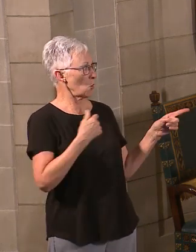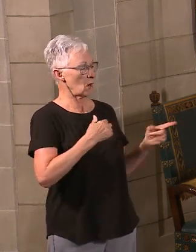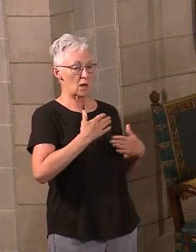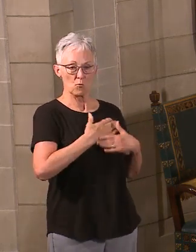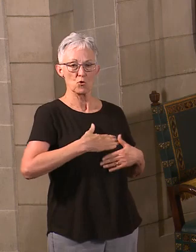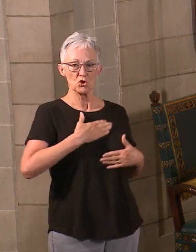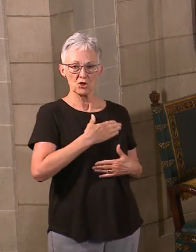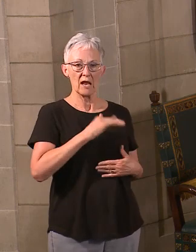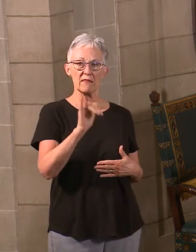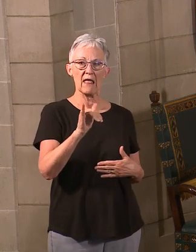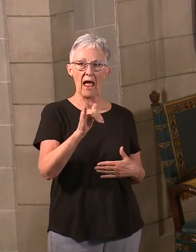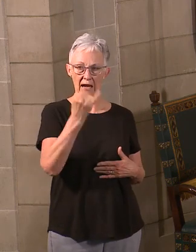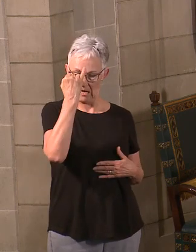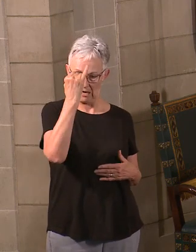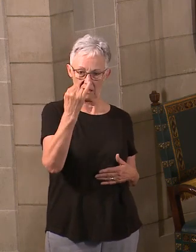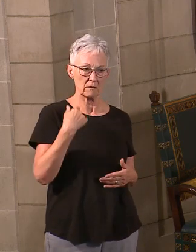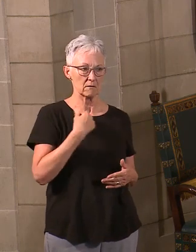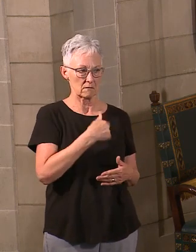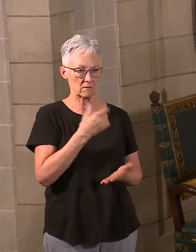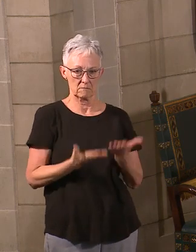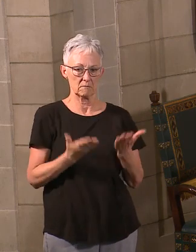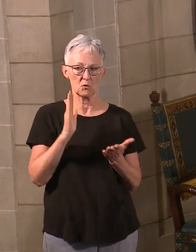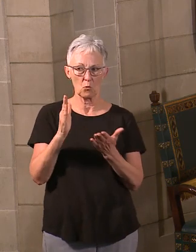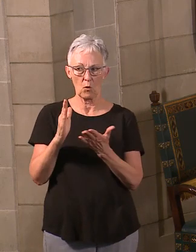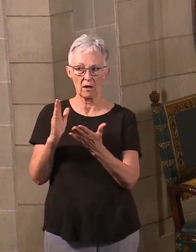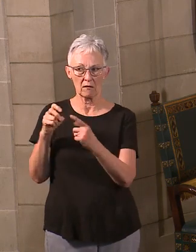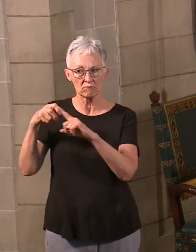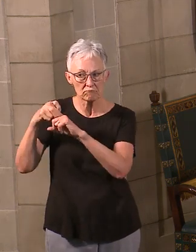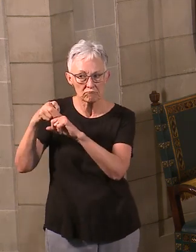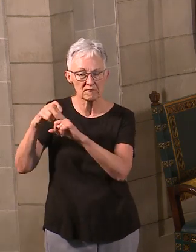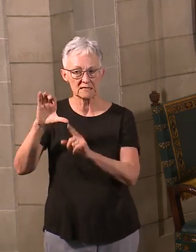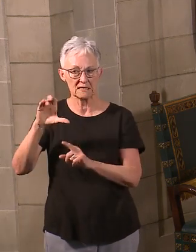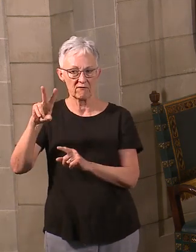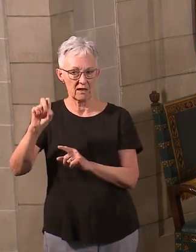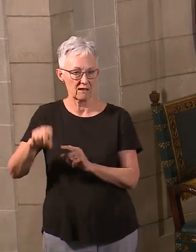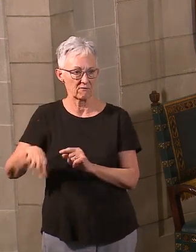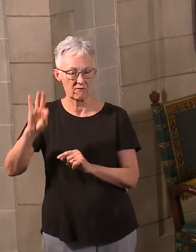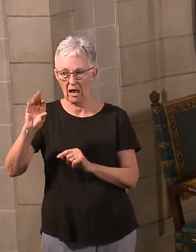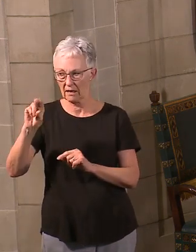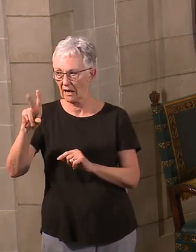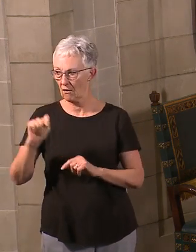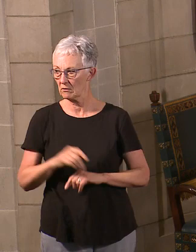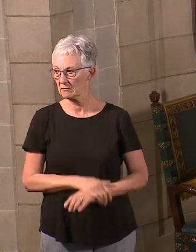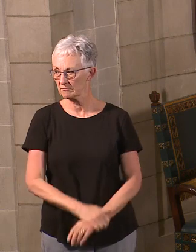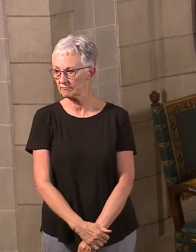opportunity to be able to do something like they're doing in Rhode Island and Georgia here in Nebraska. Taylor.